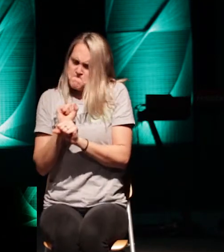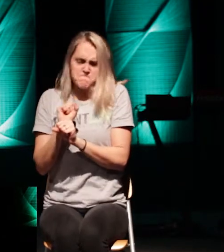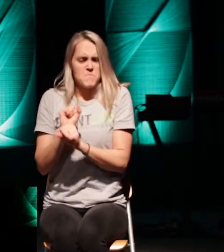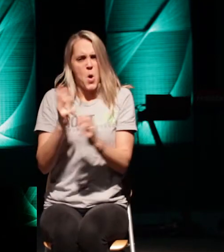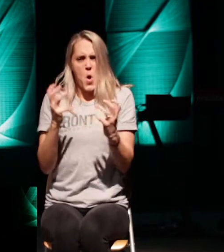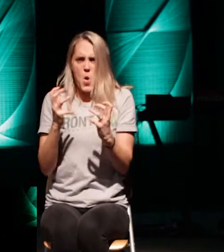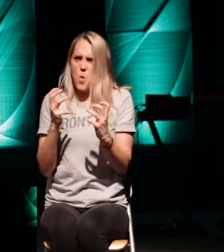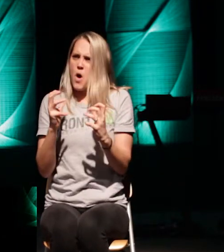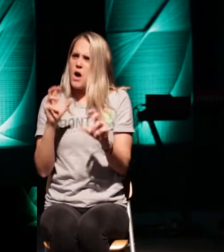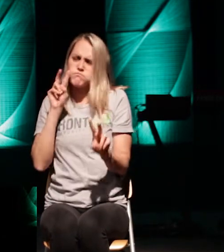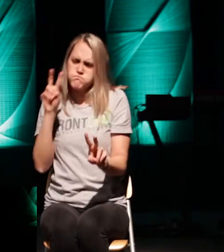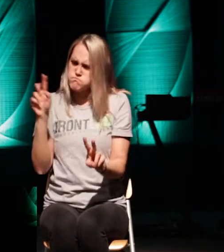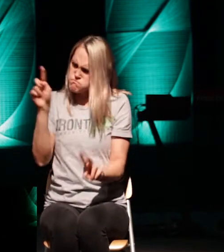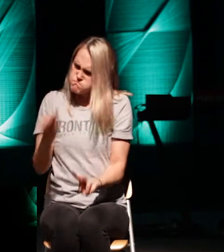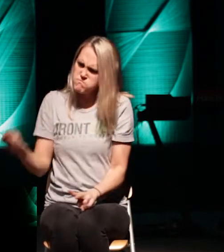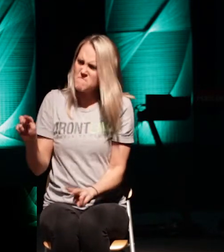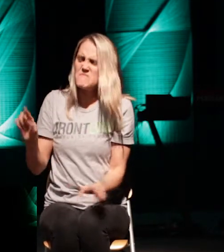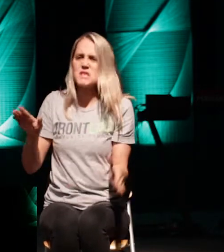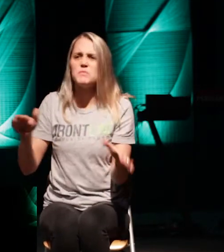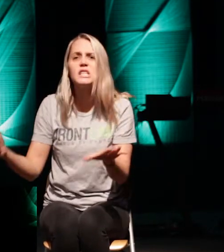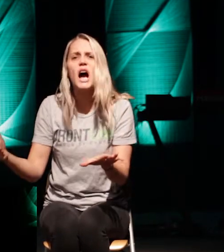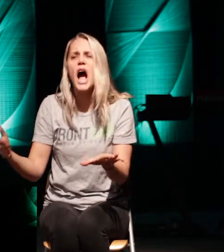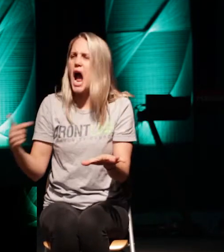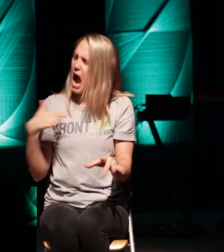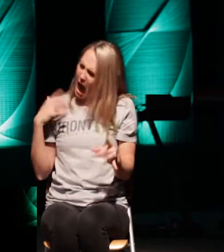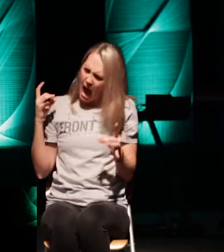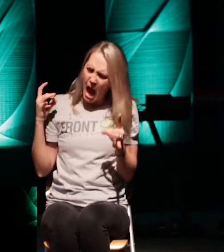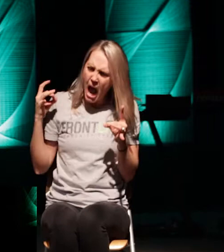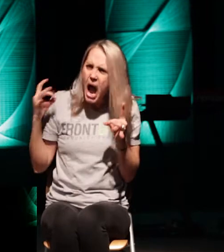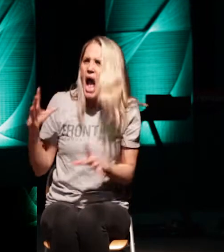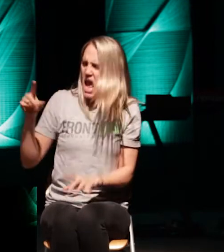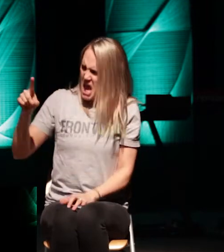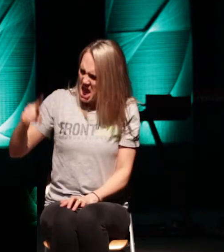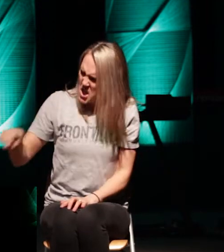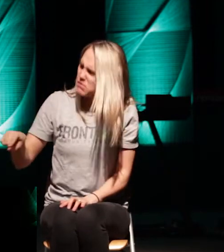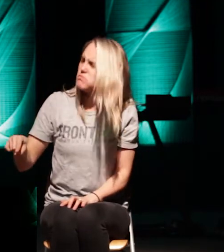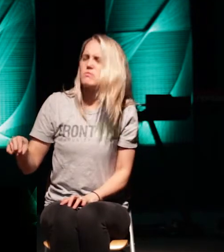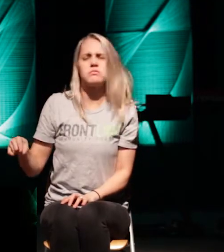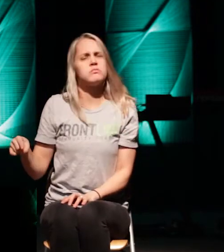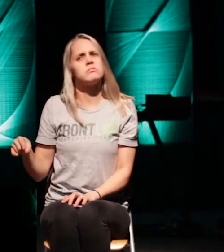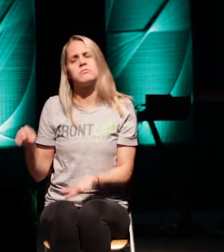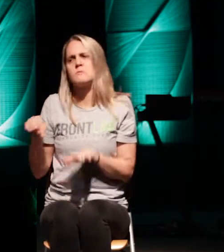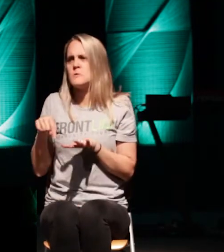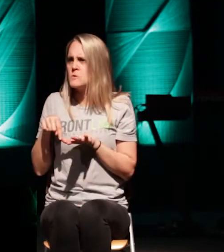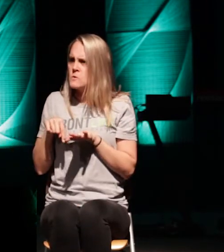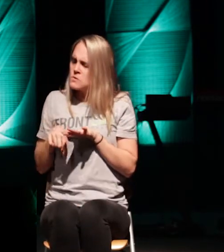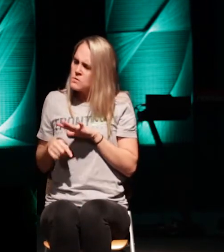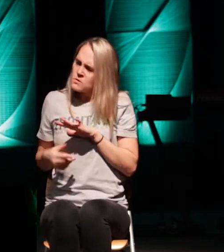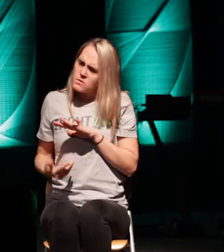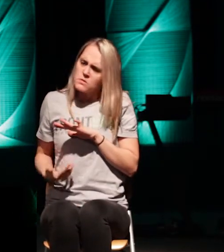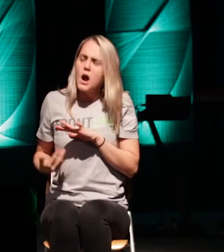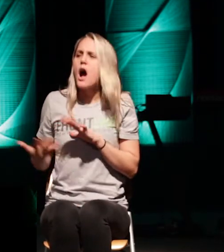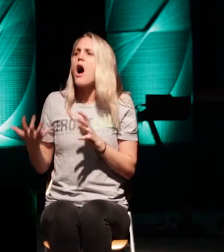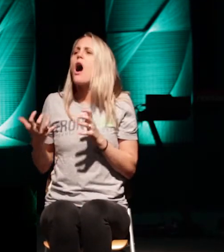die that I just hate them so deeply, I want to watch them suffer.